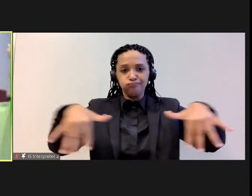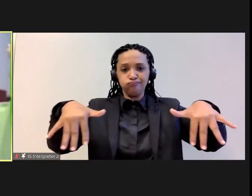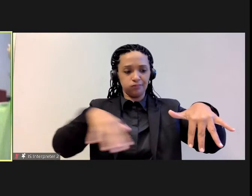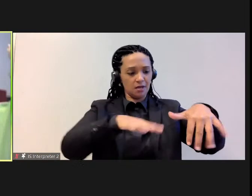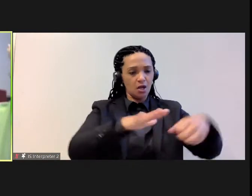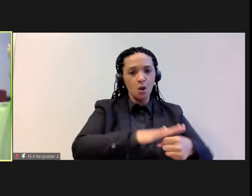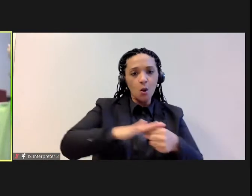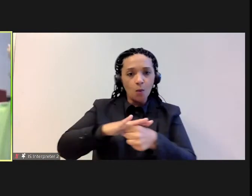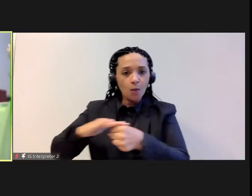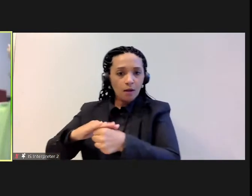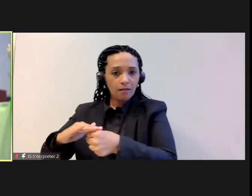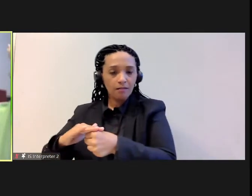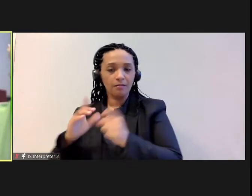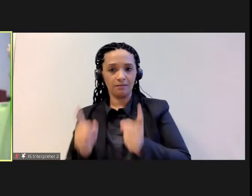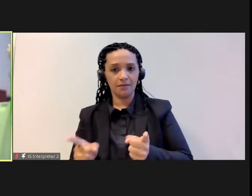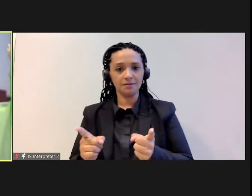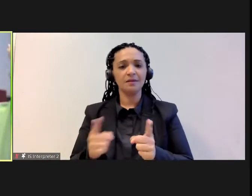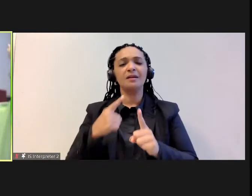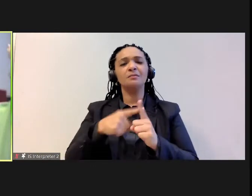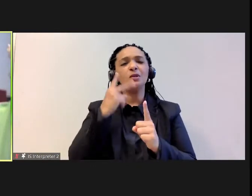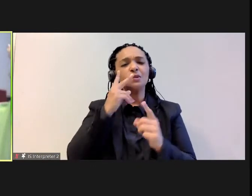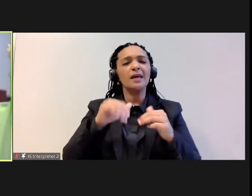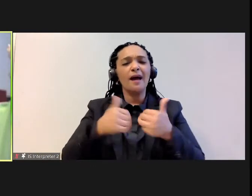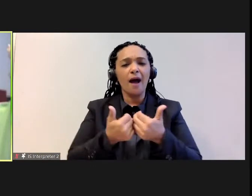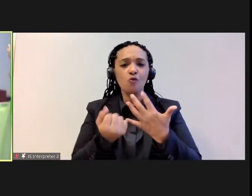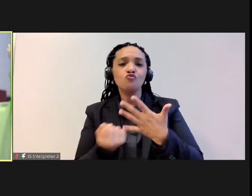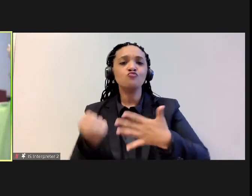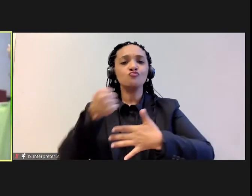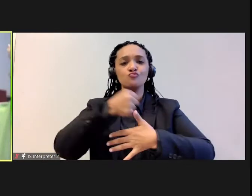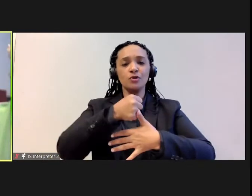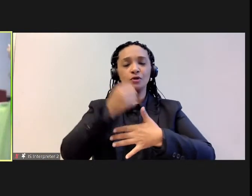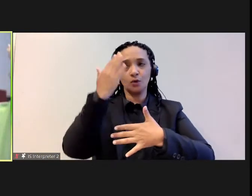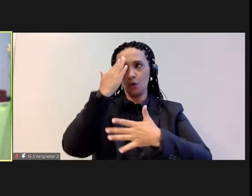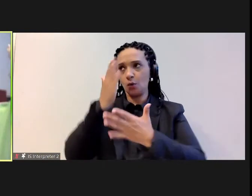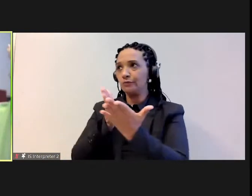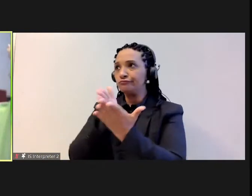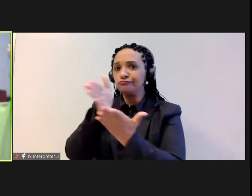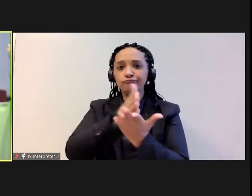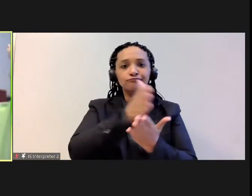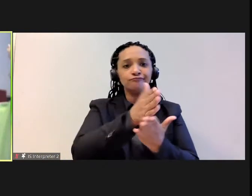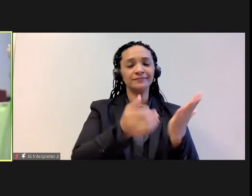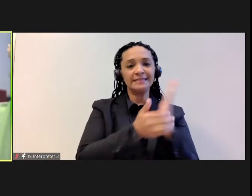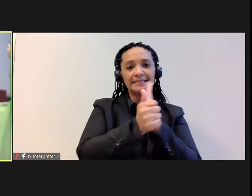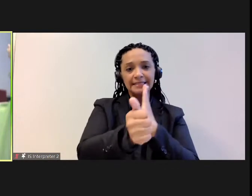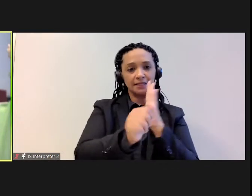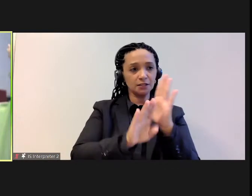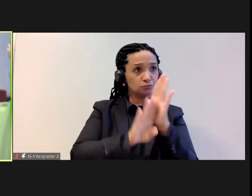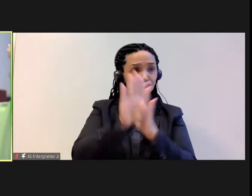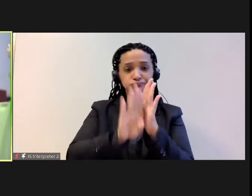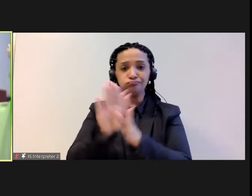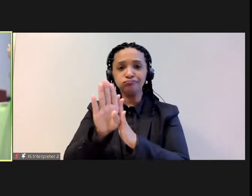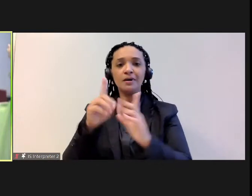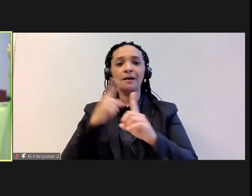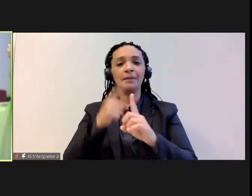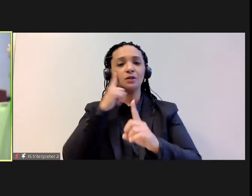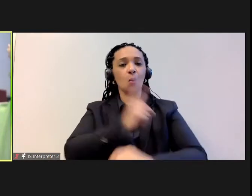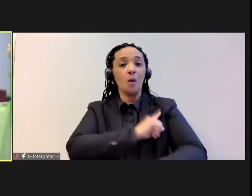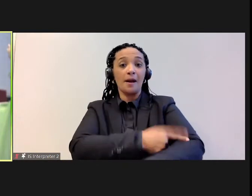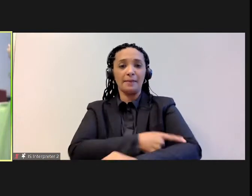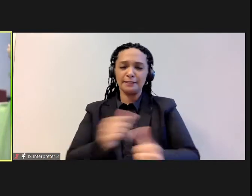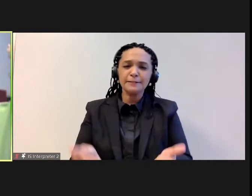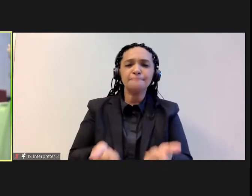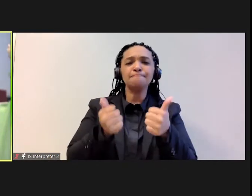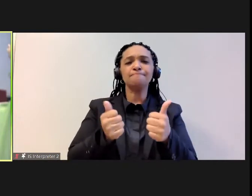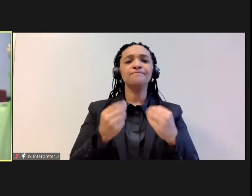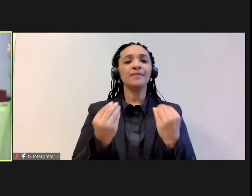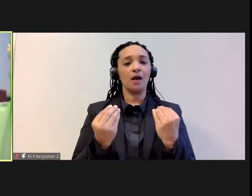ensure there's prioritization in terms of building, digital kind of skills and technology capacity within Africa, so